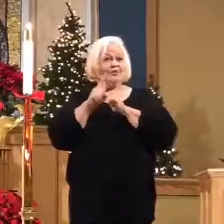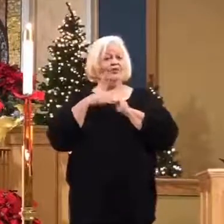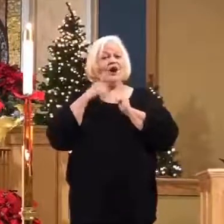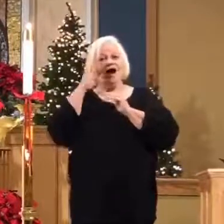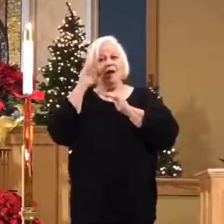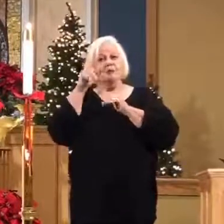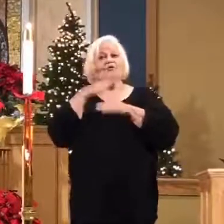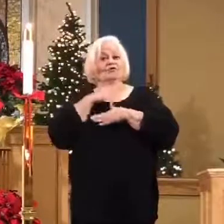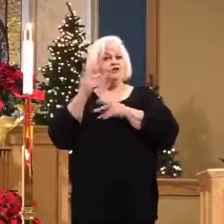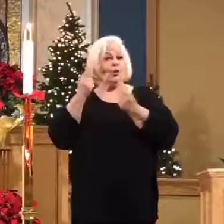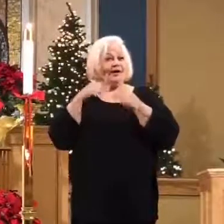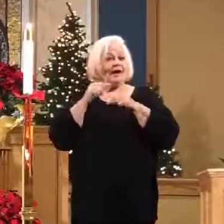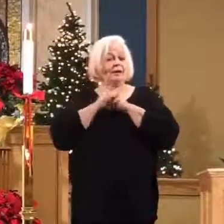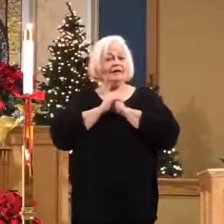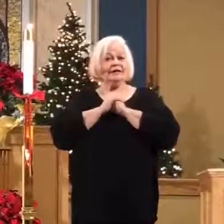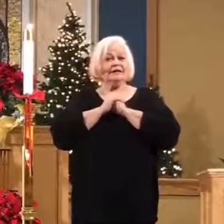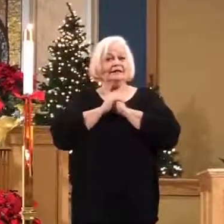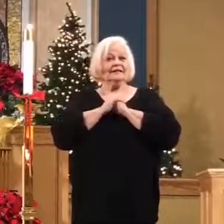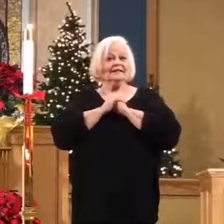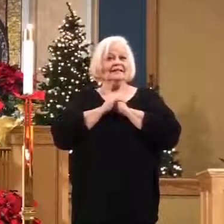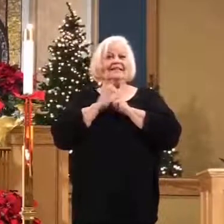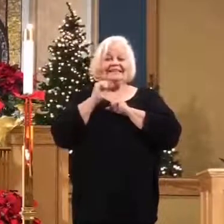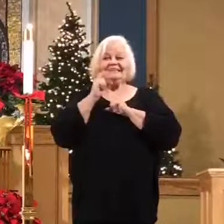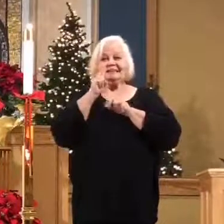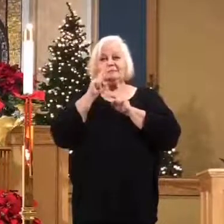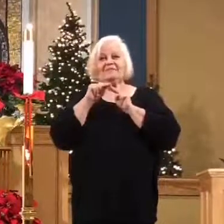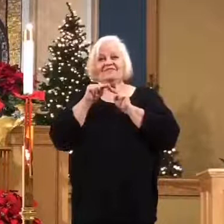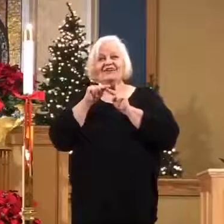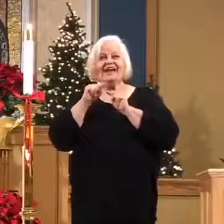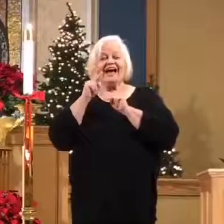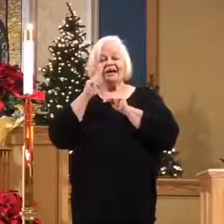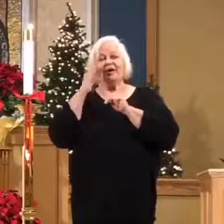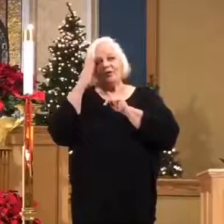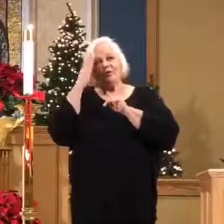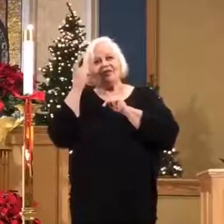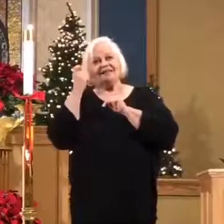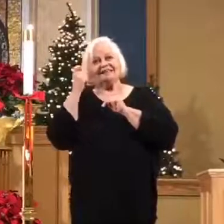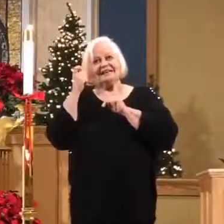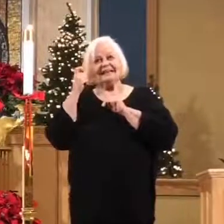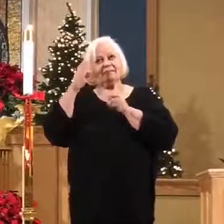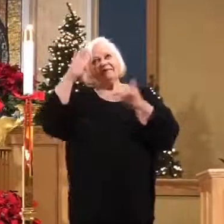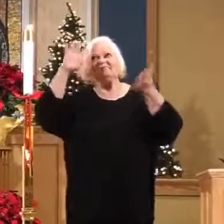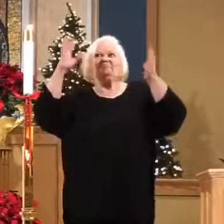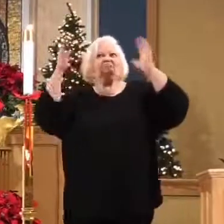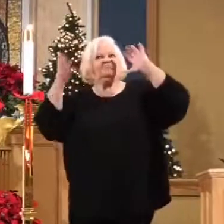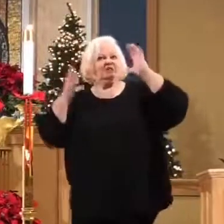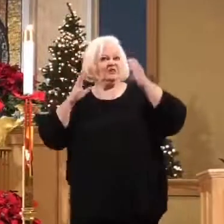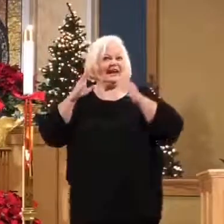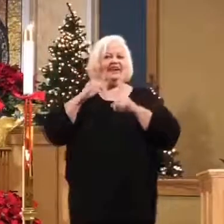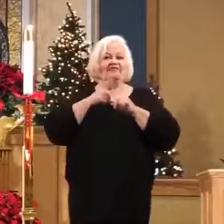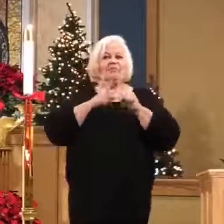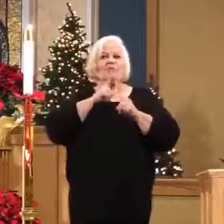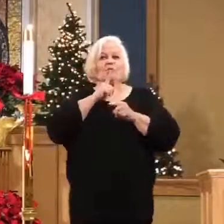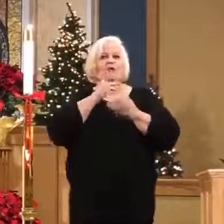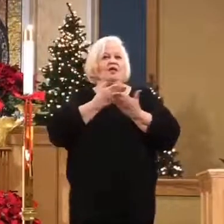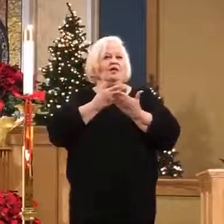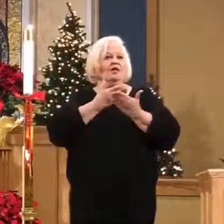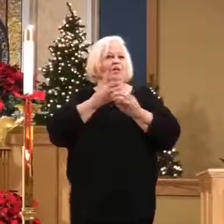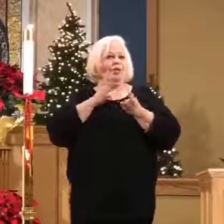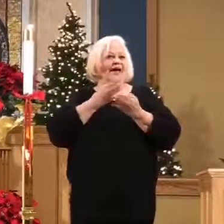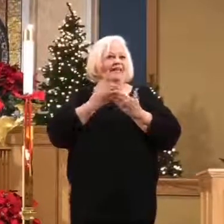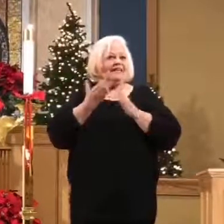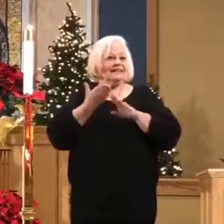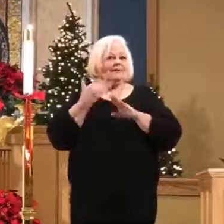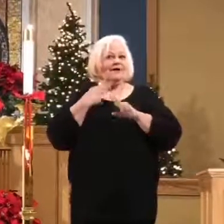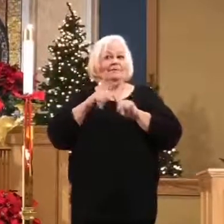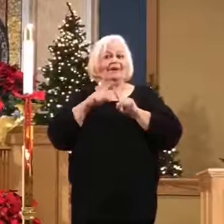coming. It's just been fun. I know things are of the turbulent realities, but I have a